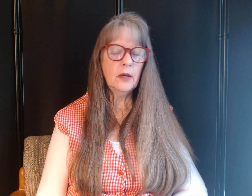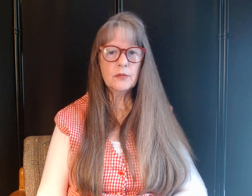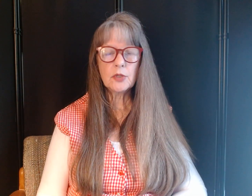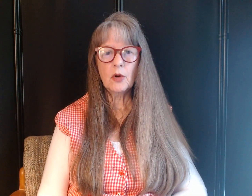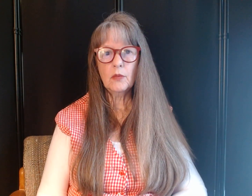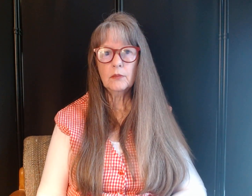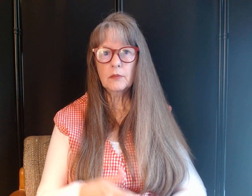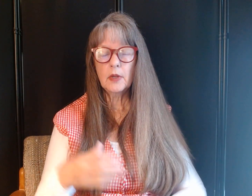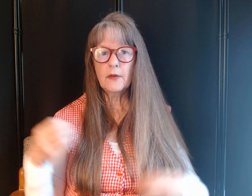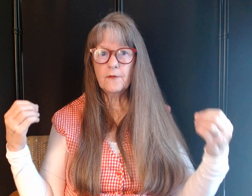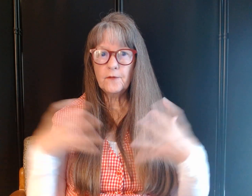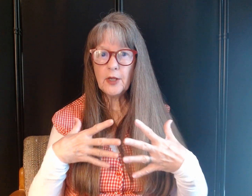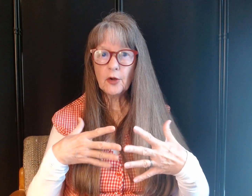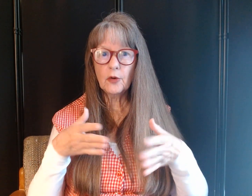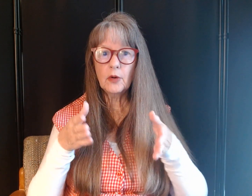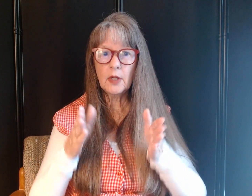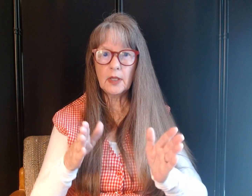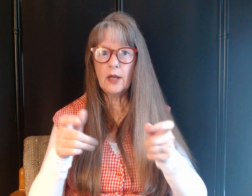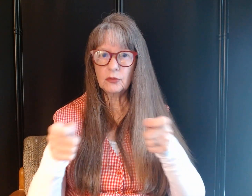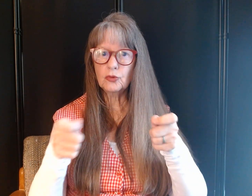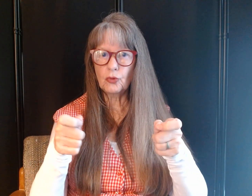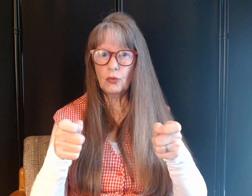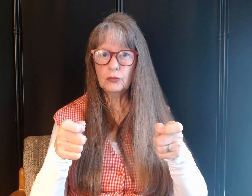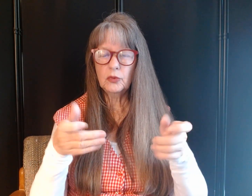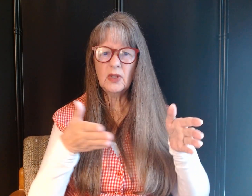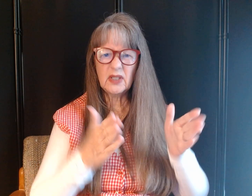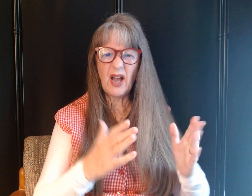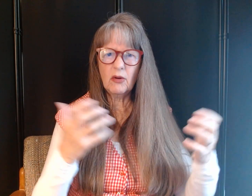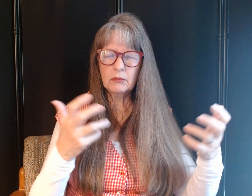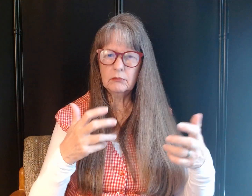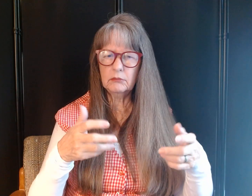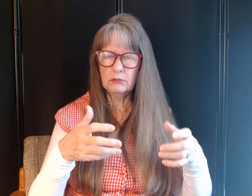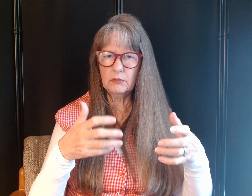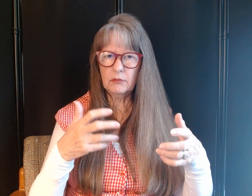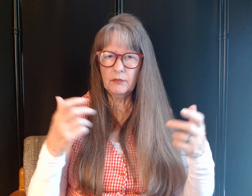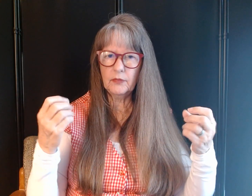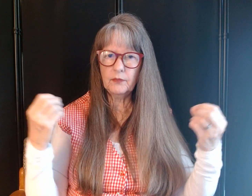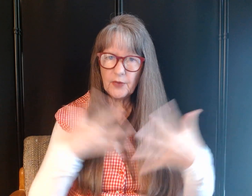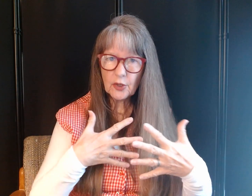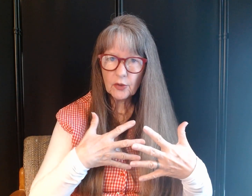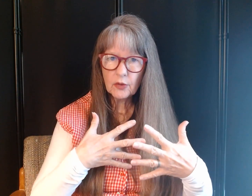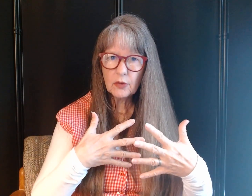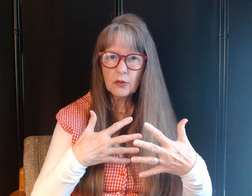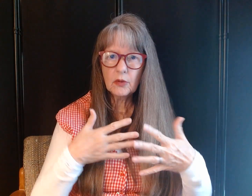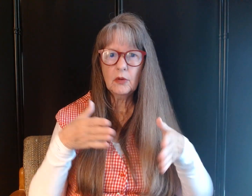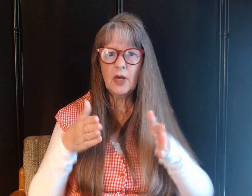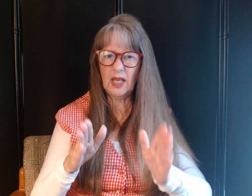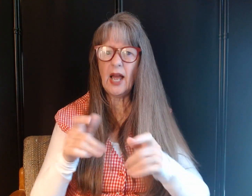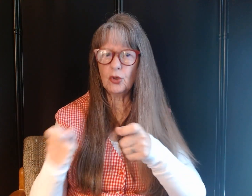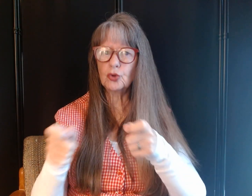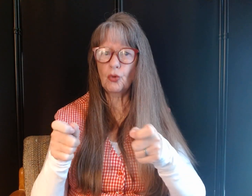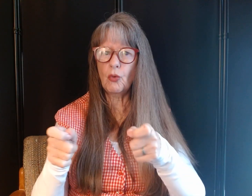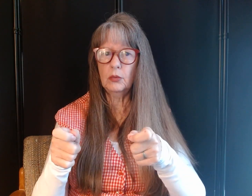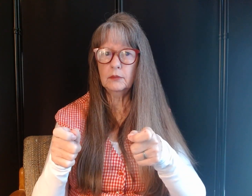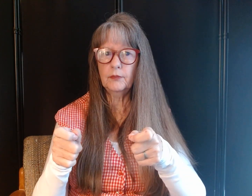And so fear, allow control. Allow fear, allow control.